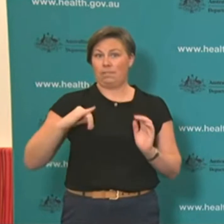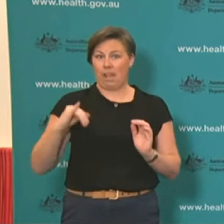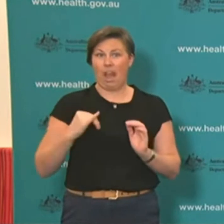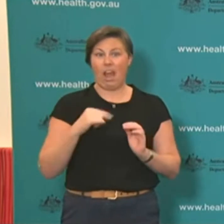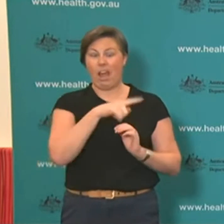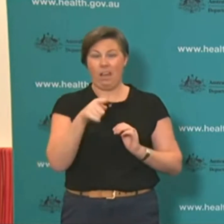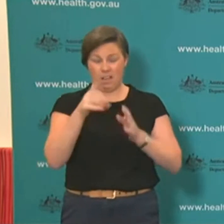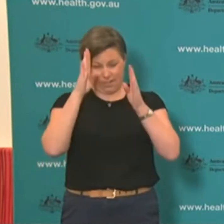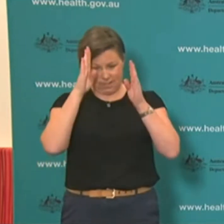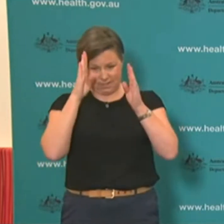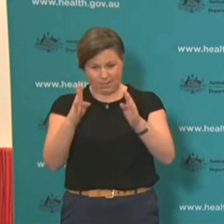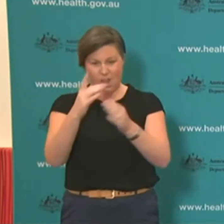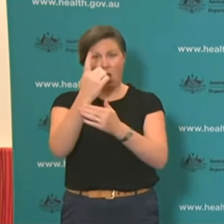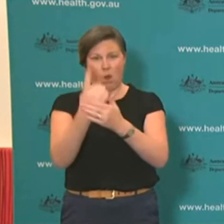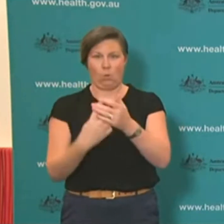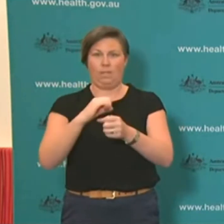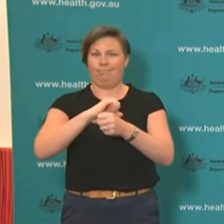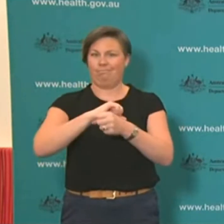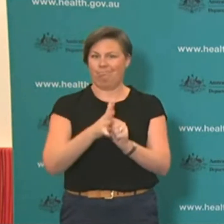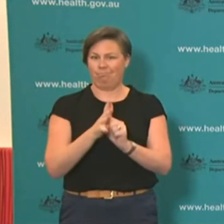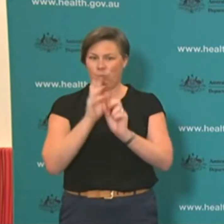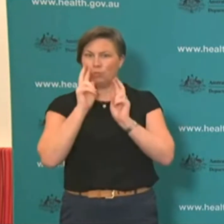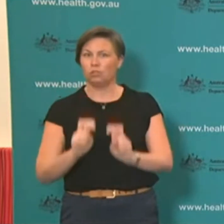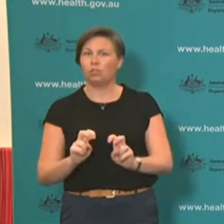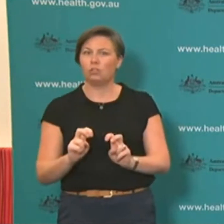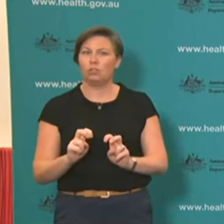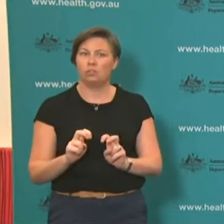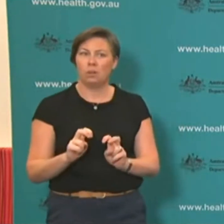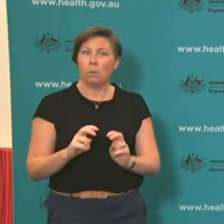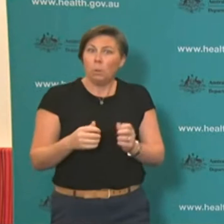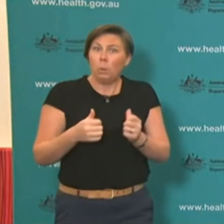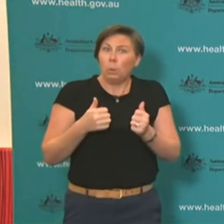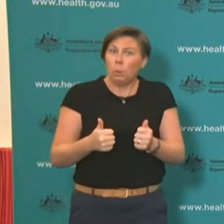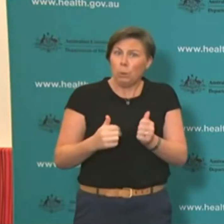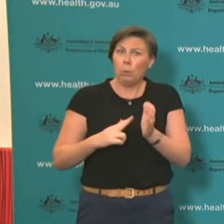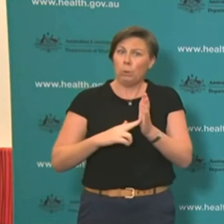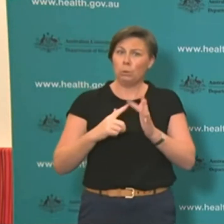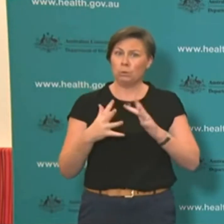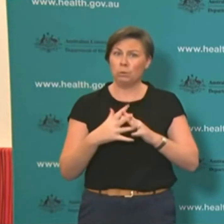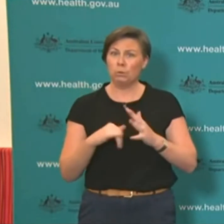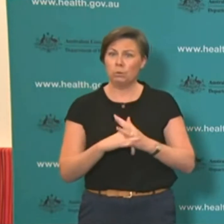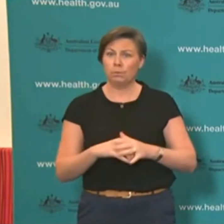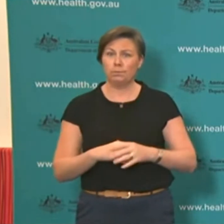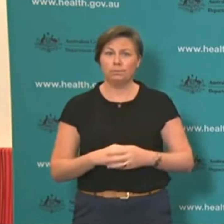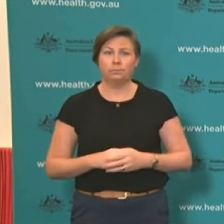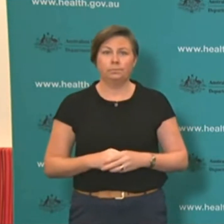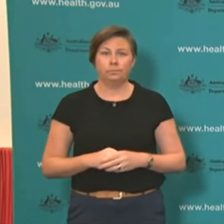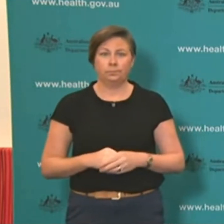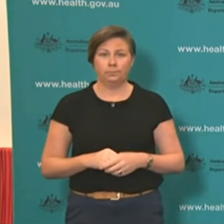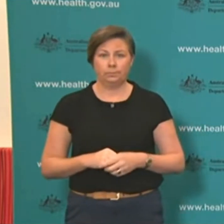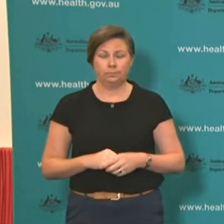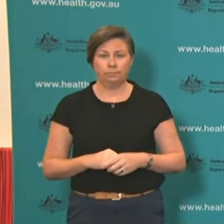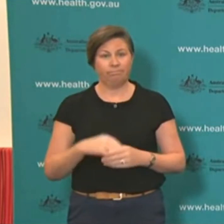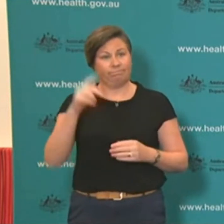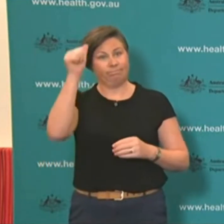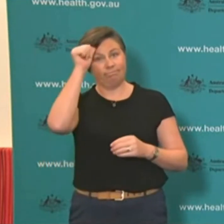COVID-19 projects. So all this, very positive news in what is a difficult time for